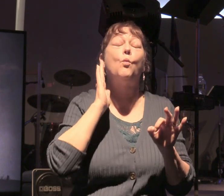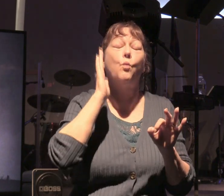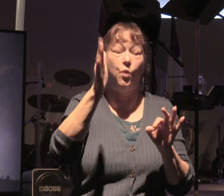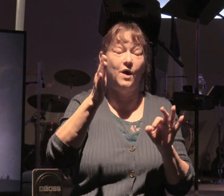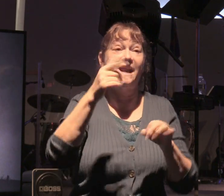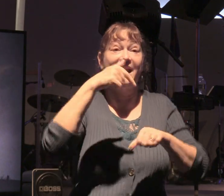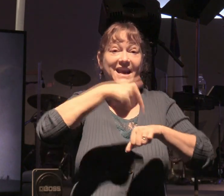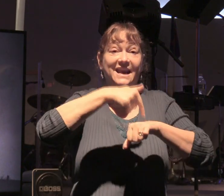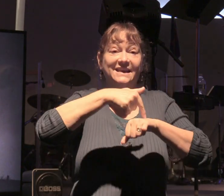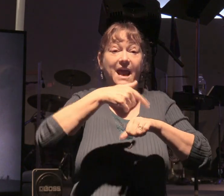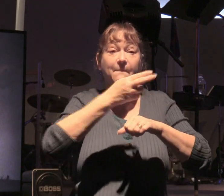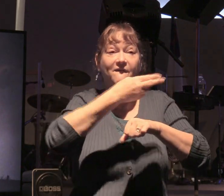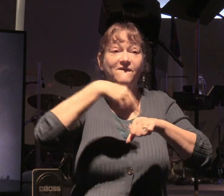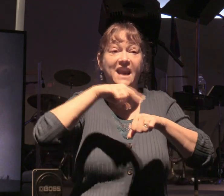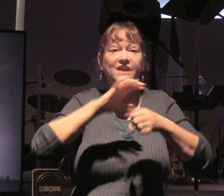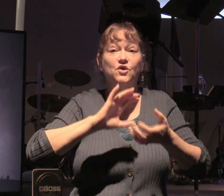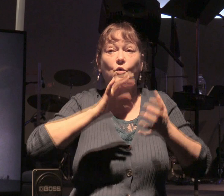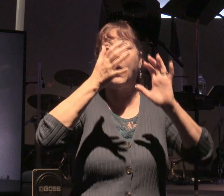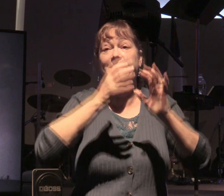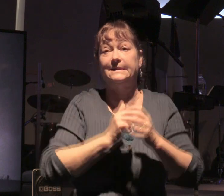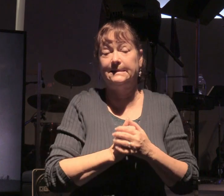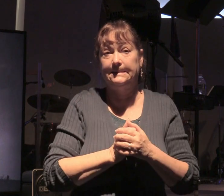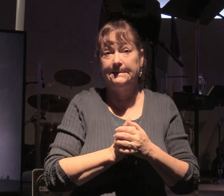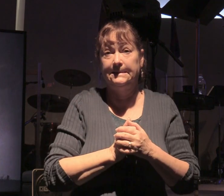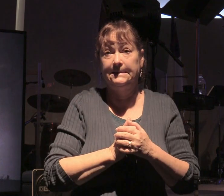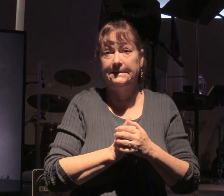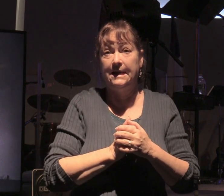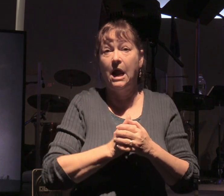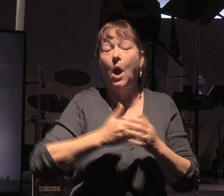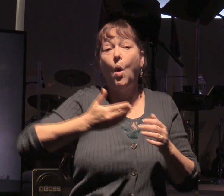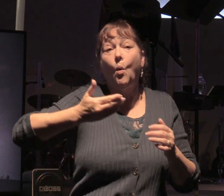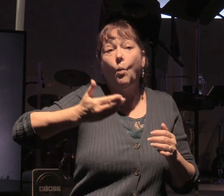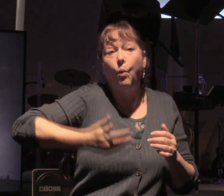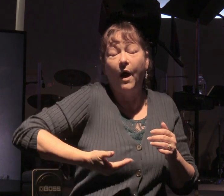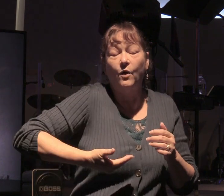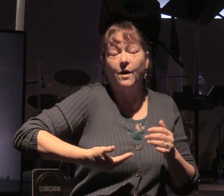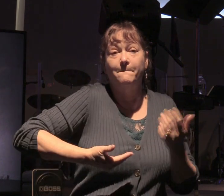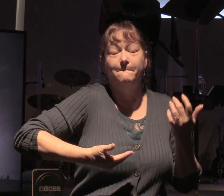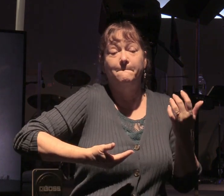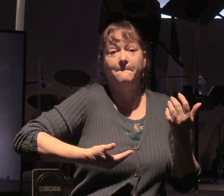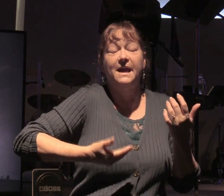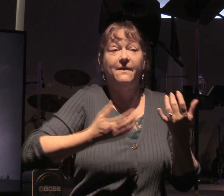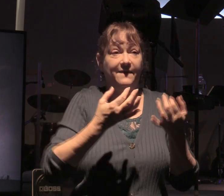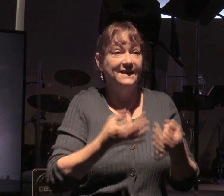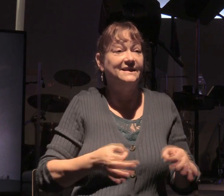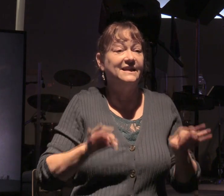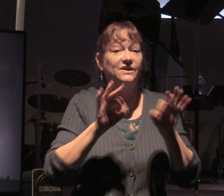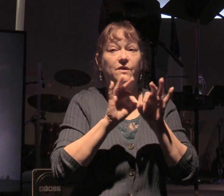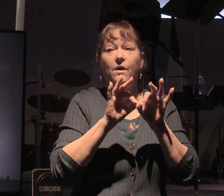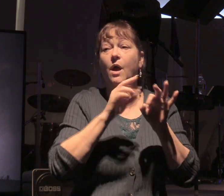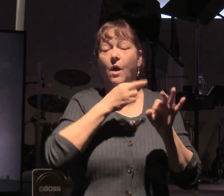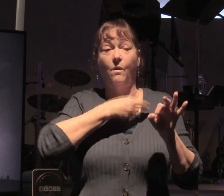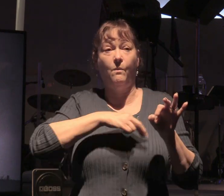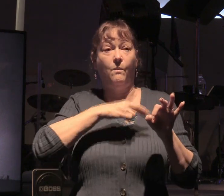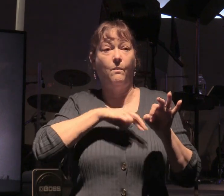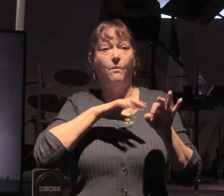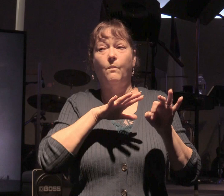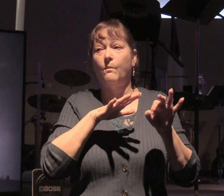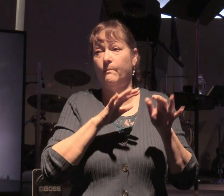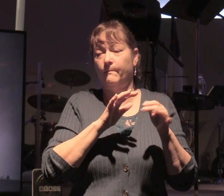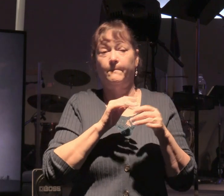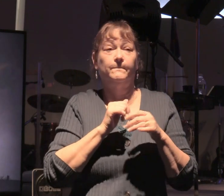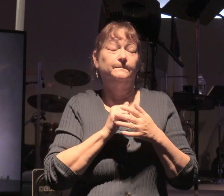in a time of national crisis, welcome the essentiality of religious